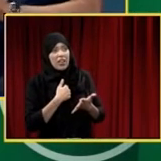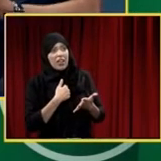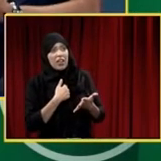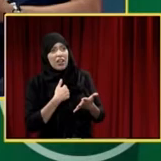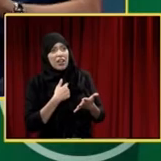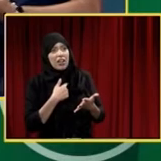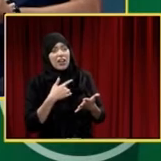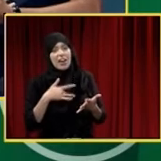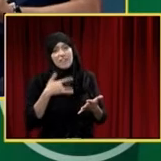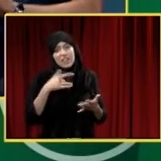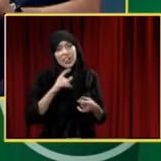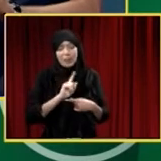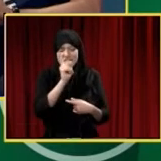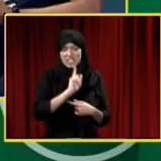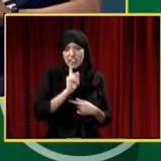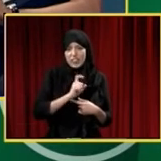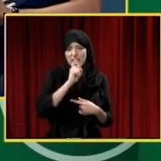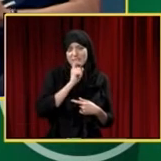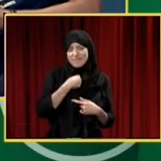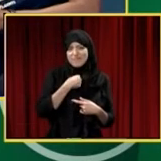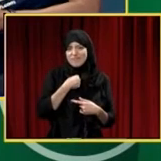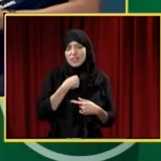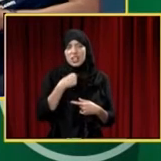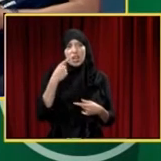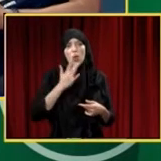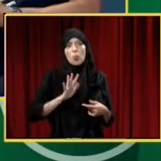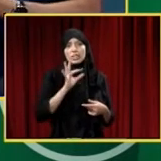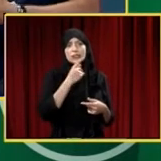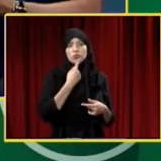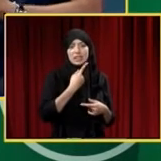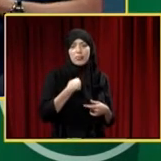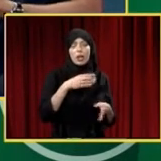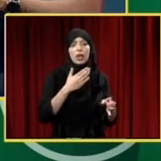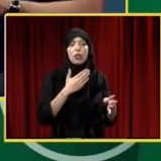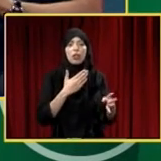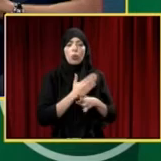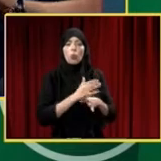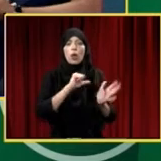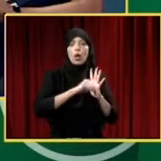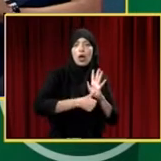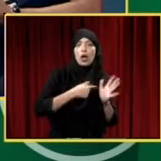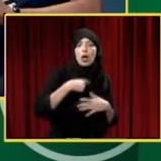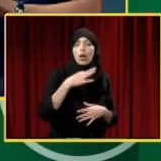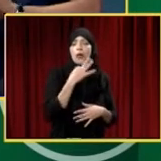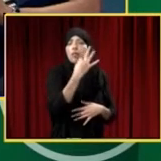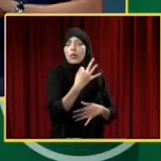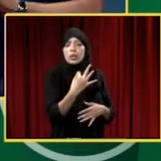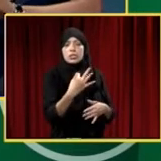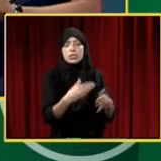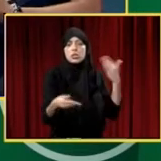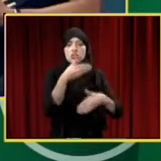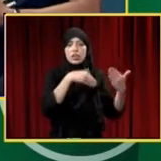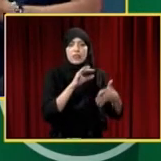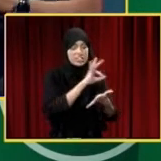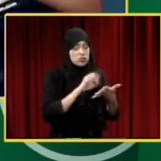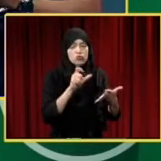selfish, like youthful take on it. And I thought it looked good on my CV. But then working for the charity, as with Jamil, for 5 years, you learn about the ethos and the